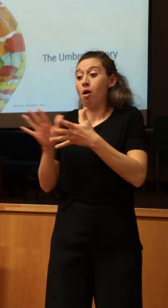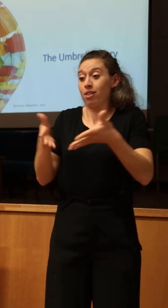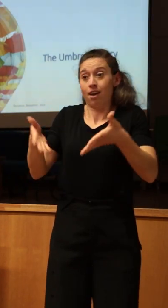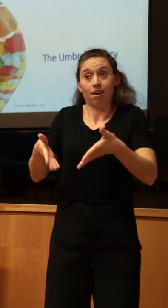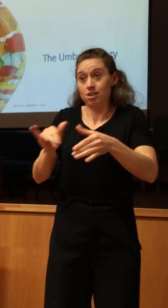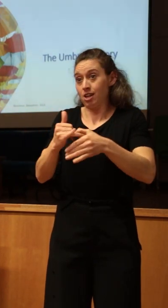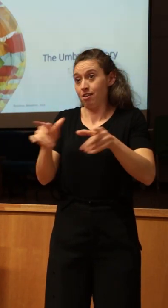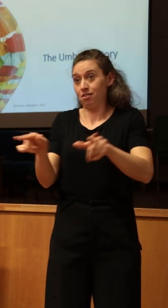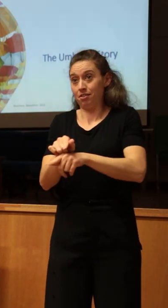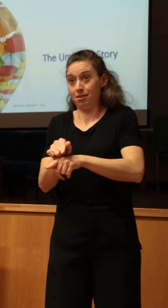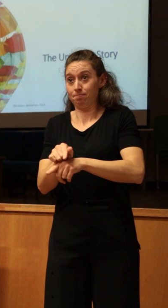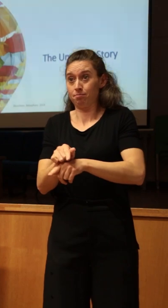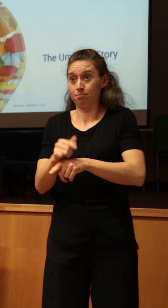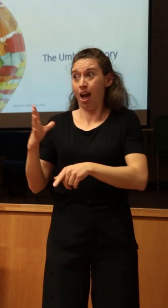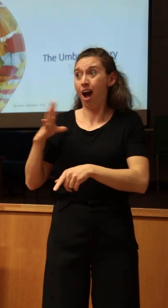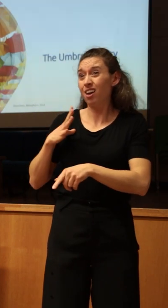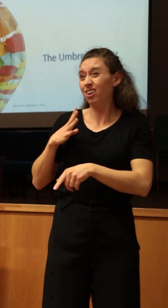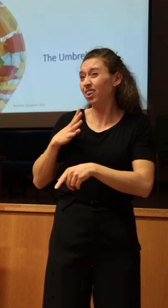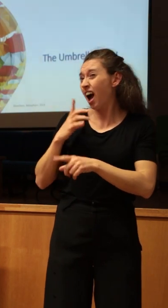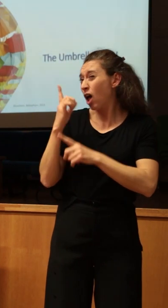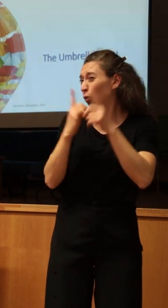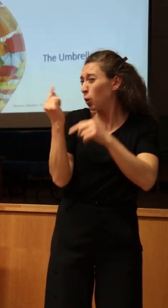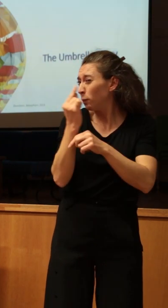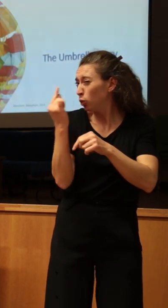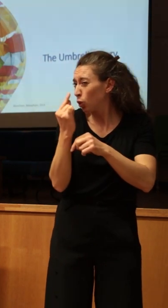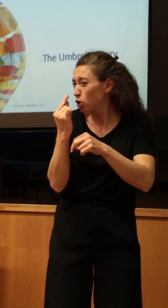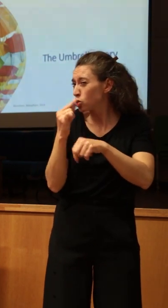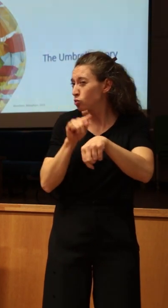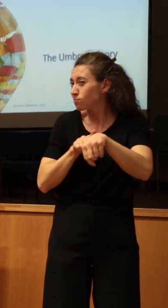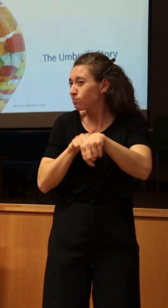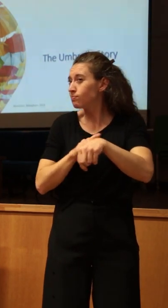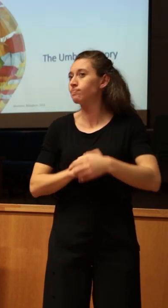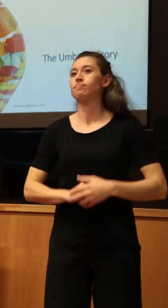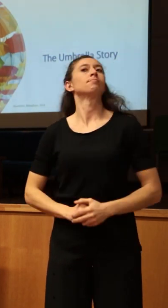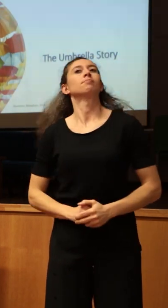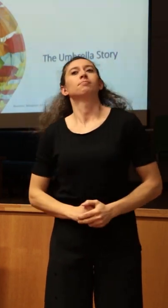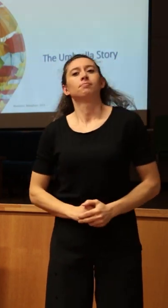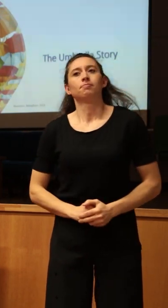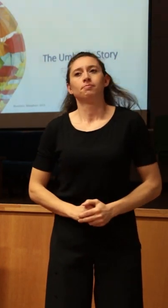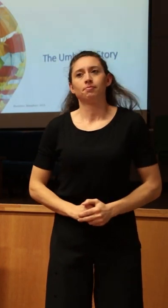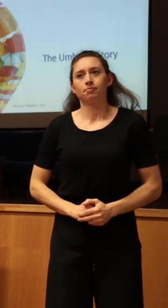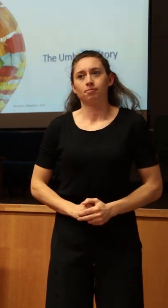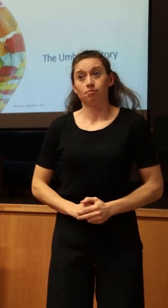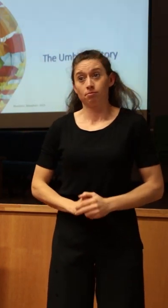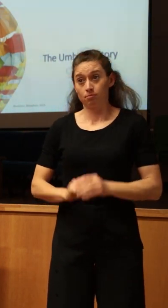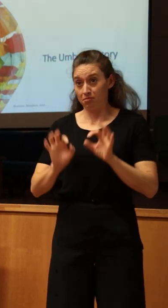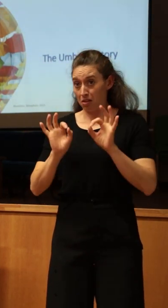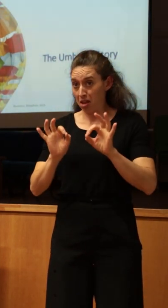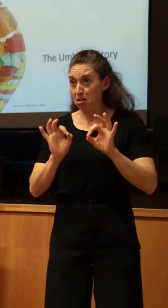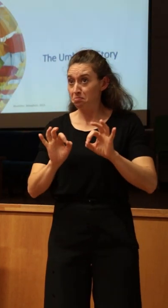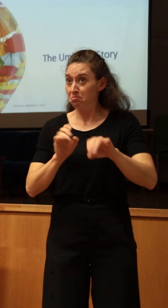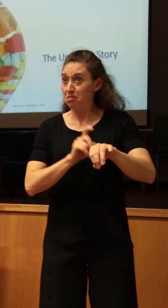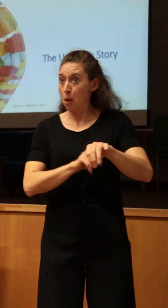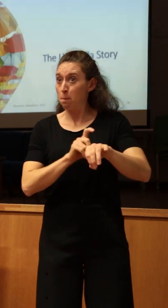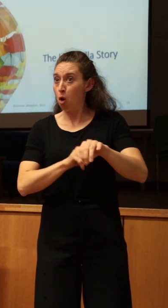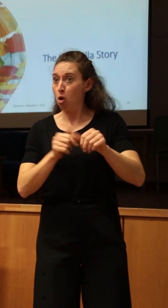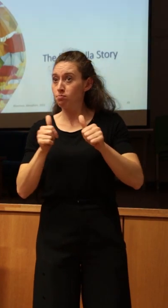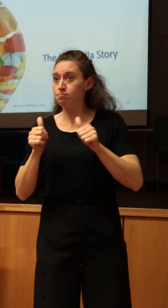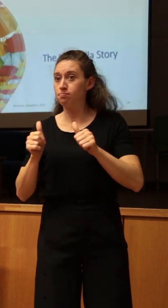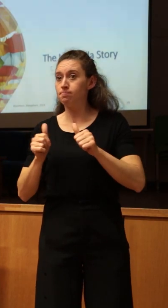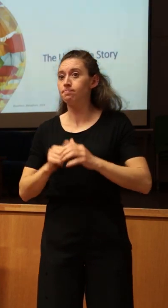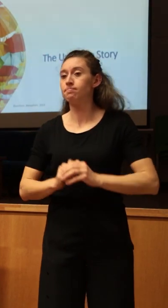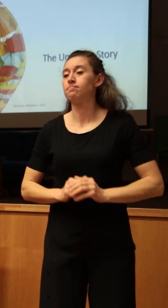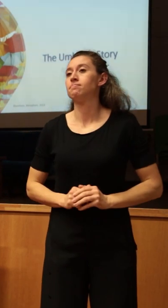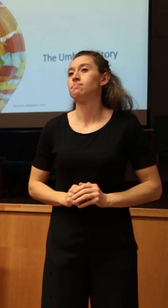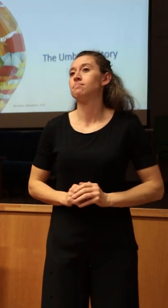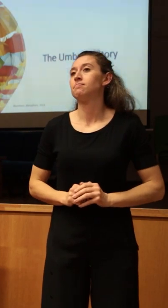A couple of minutes behind the time. Tengo todavía un par de minutos. But we managed. Nos manejamos and bien. When I said behind time, that's a